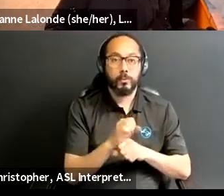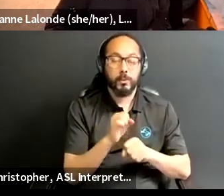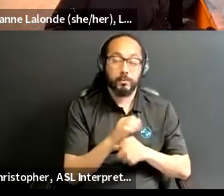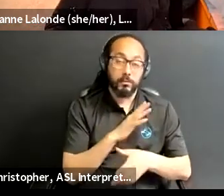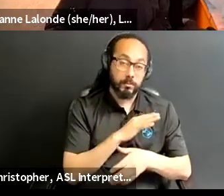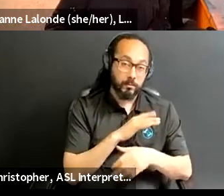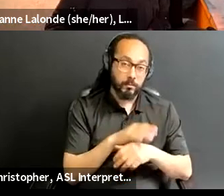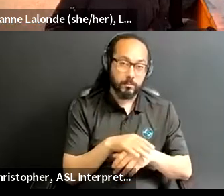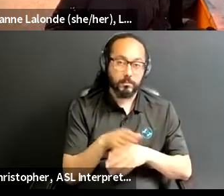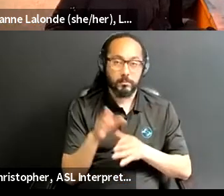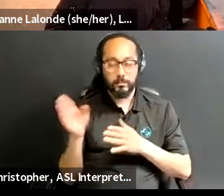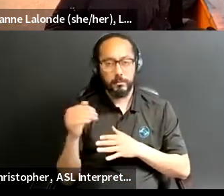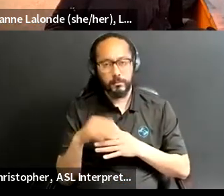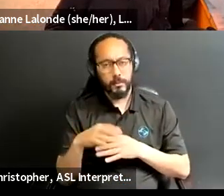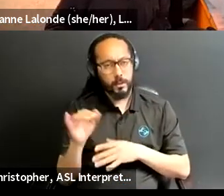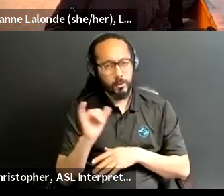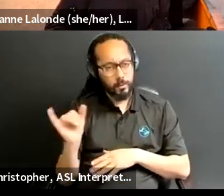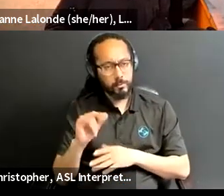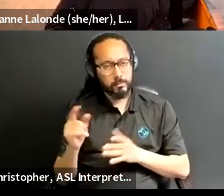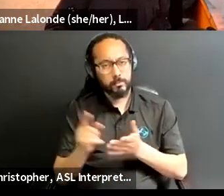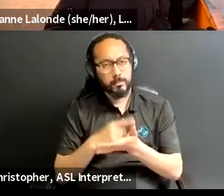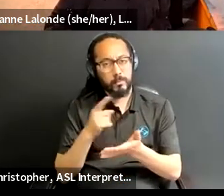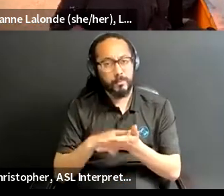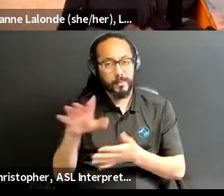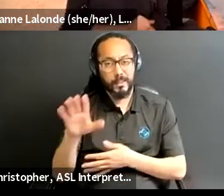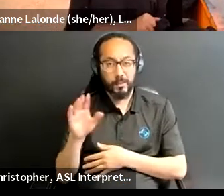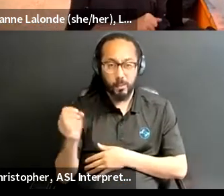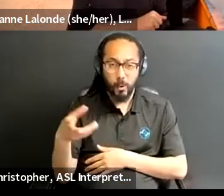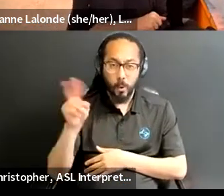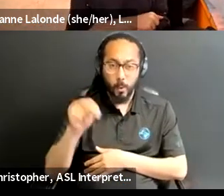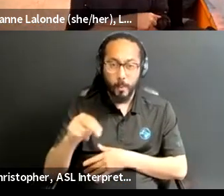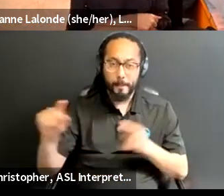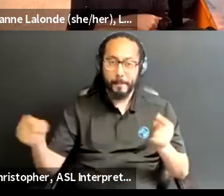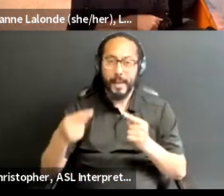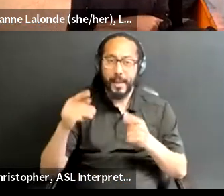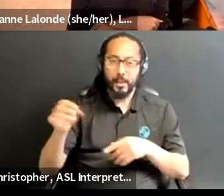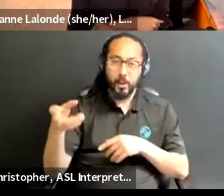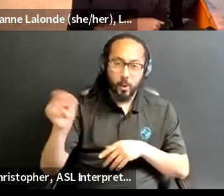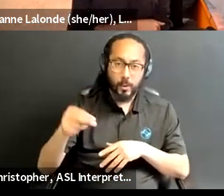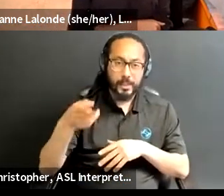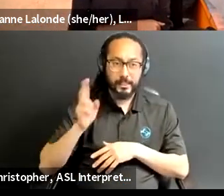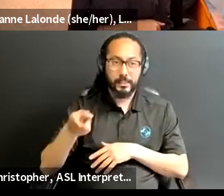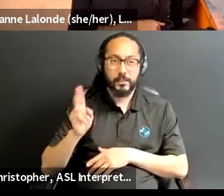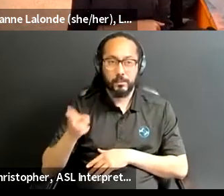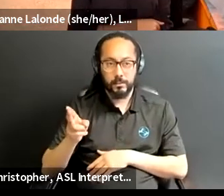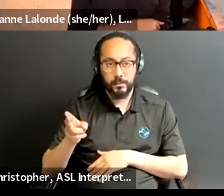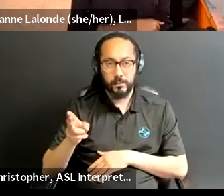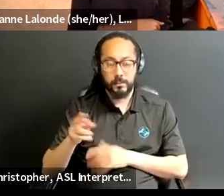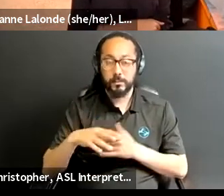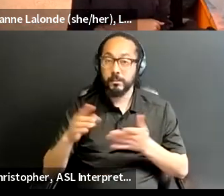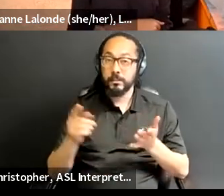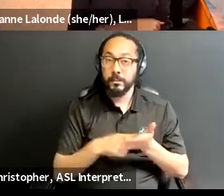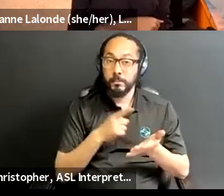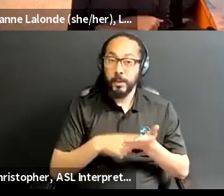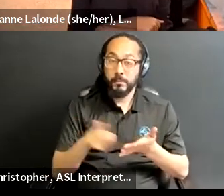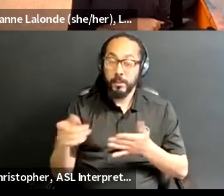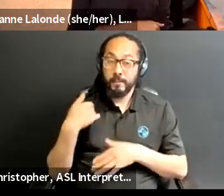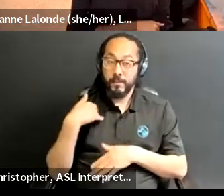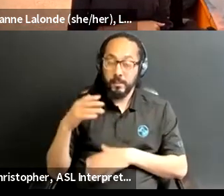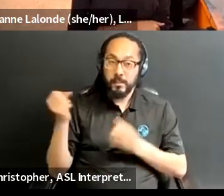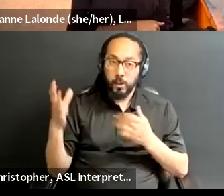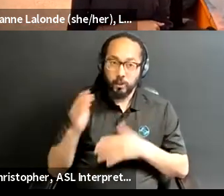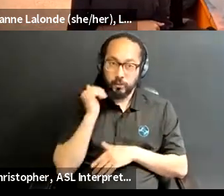coming with a lot of their own pain from their own histories, right? So they're coming in with lots of shame,